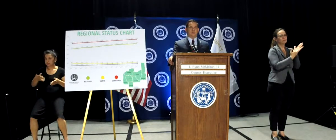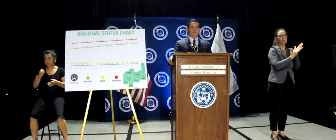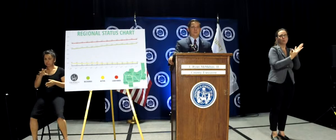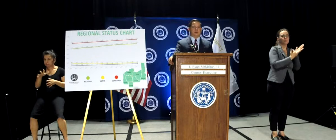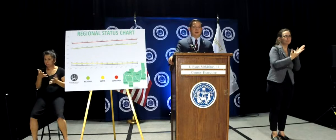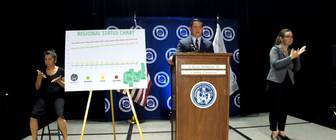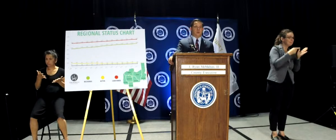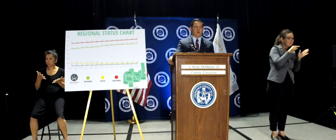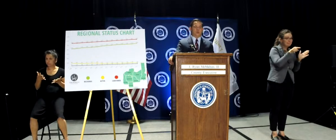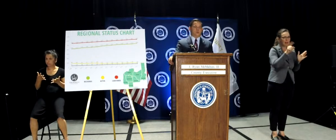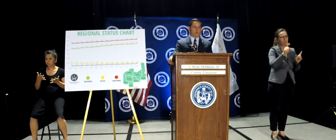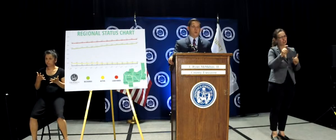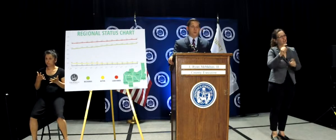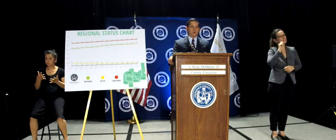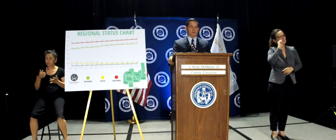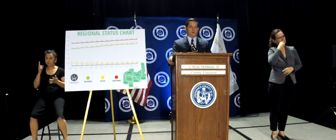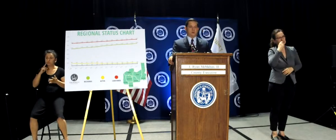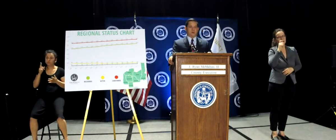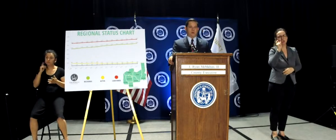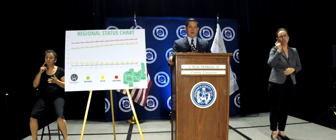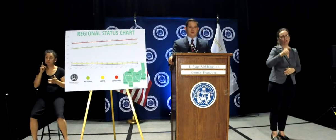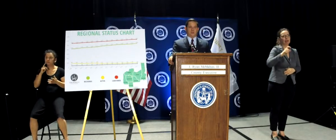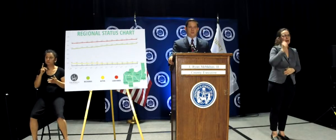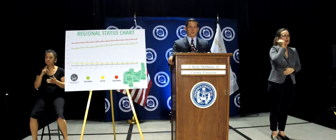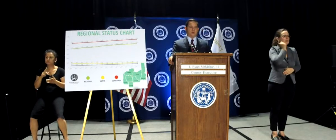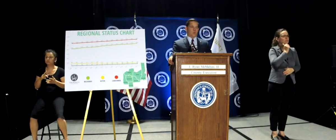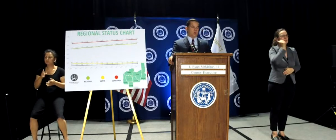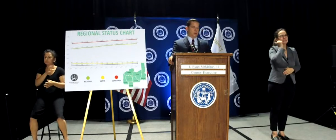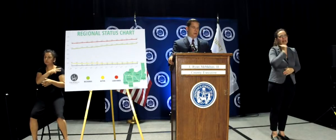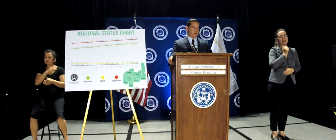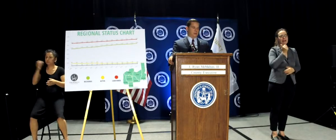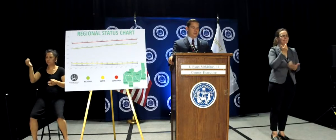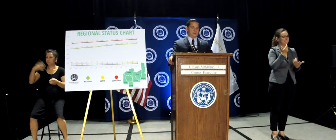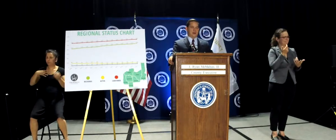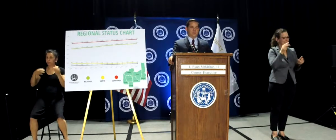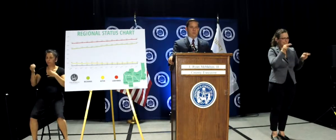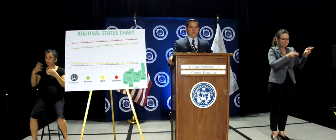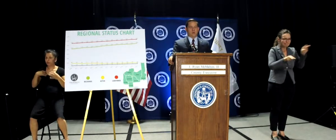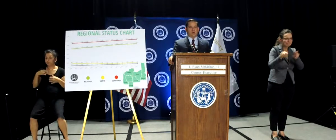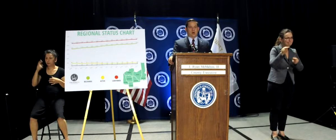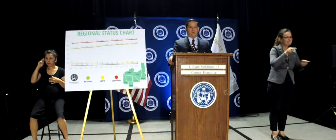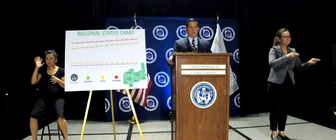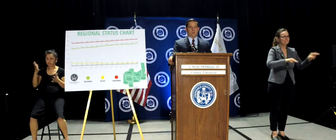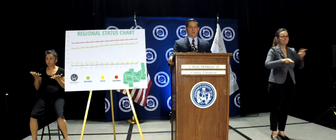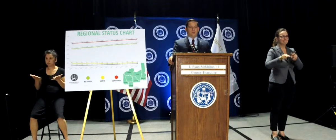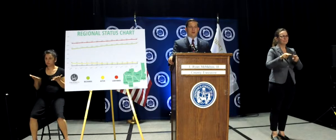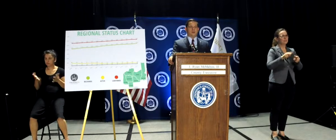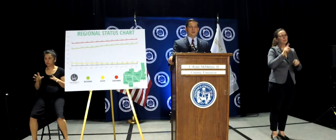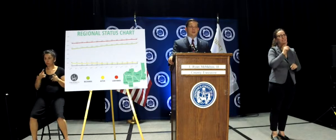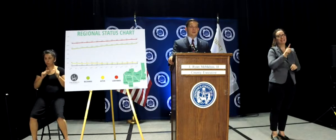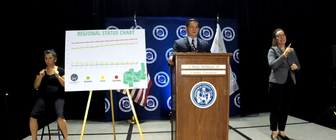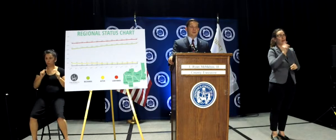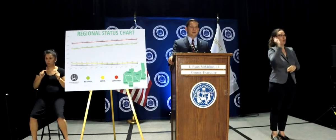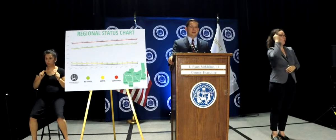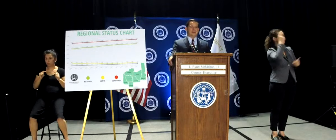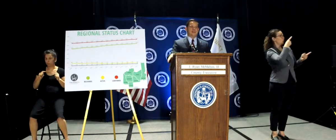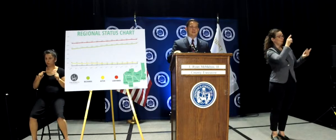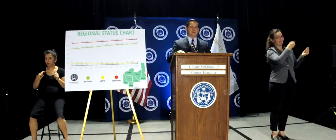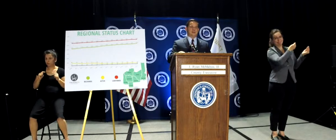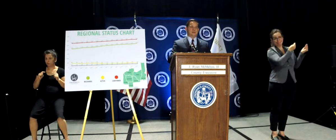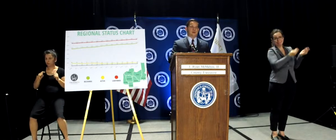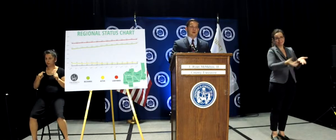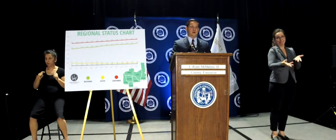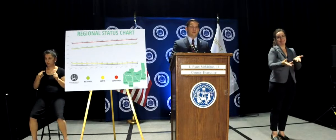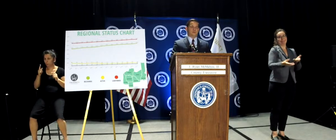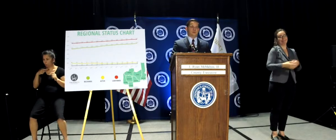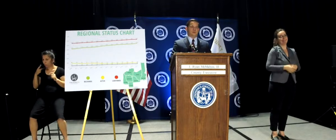at me each day. I don't know what sports are allowed to be doing what at this time. But the